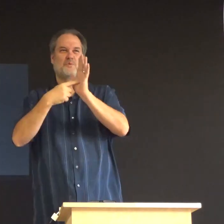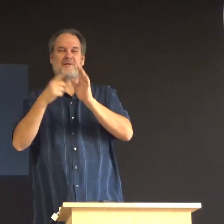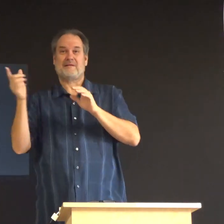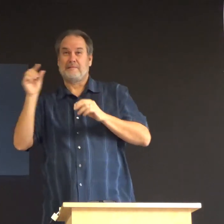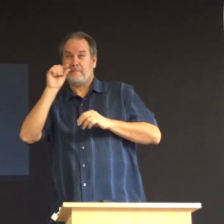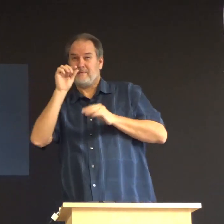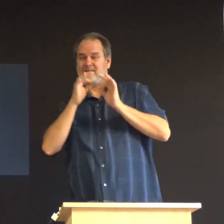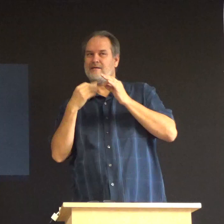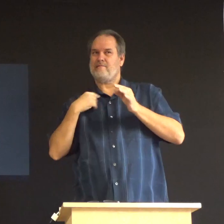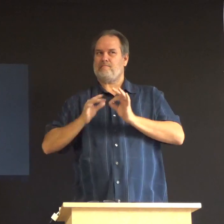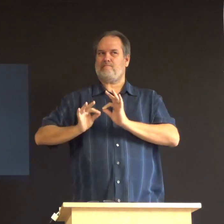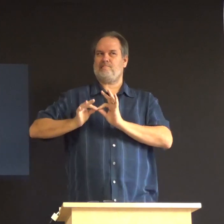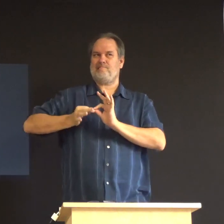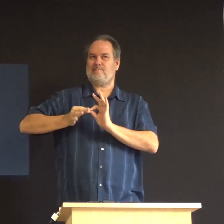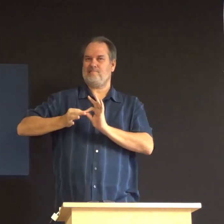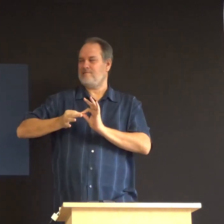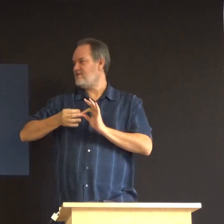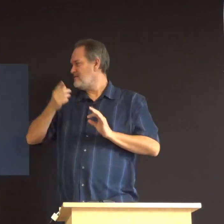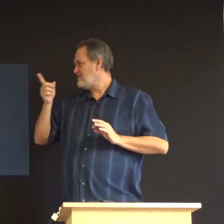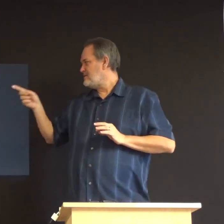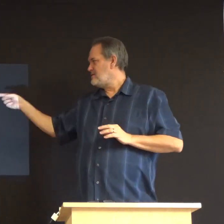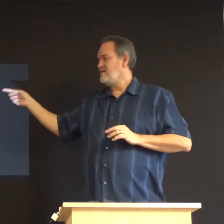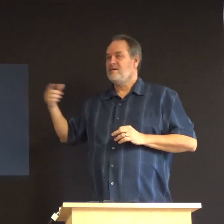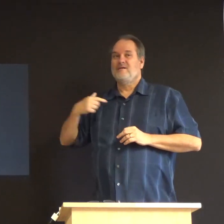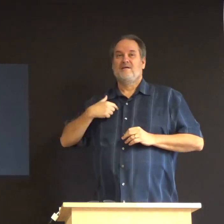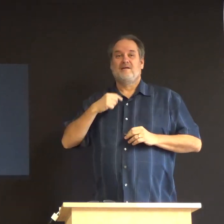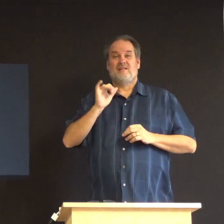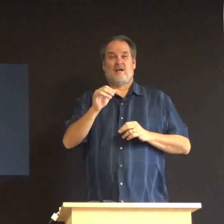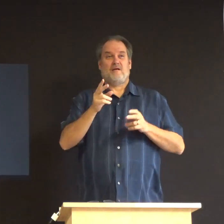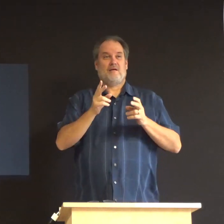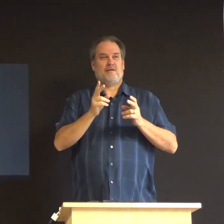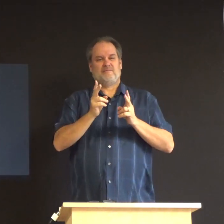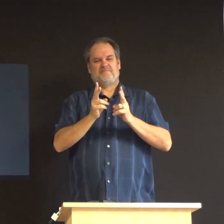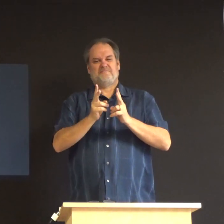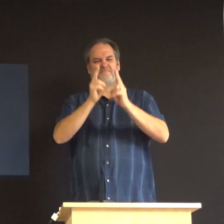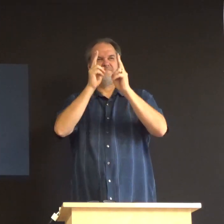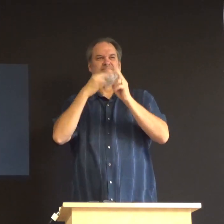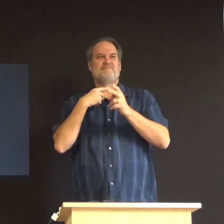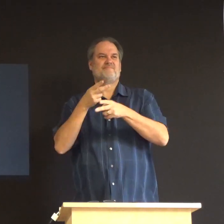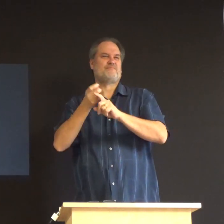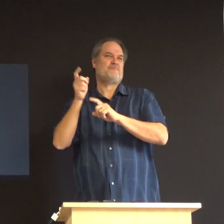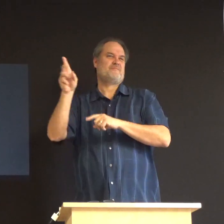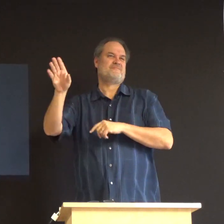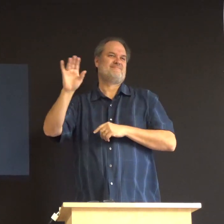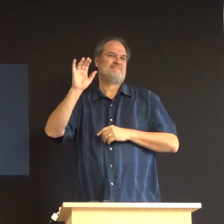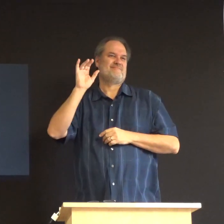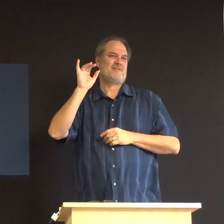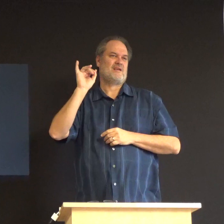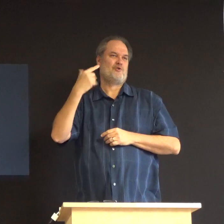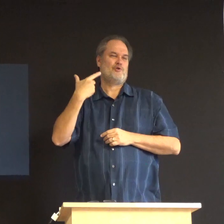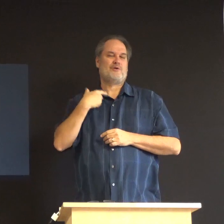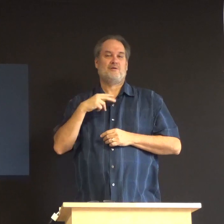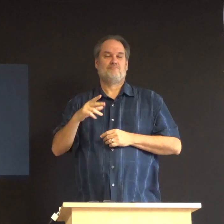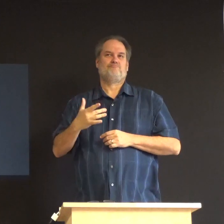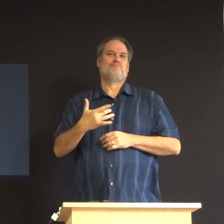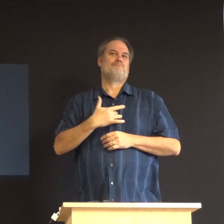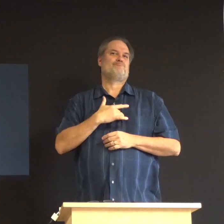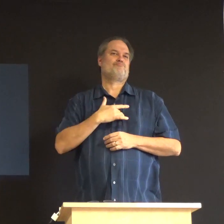I want to show it. It's a little bit hard. I'll interpret because the caption is kind of small. I took a clip from